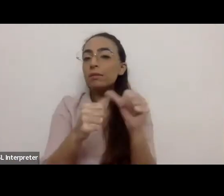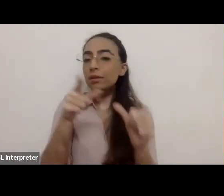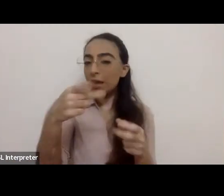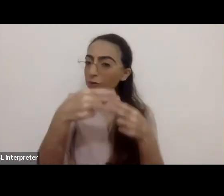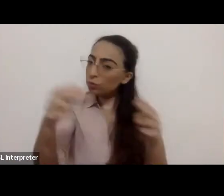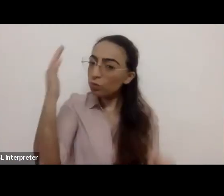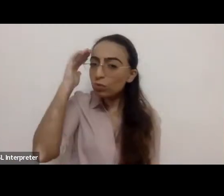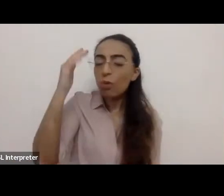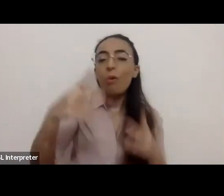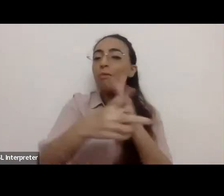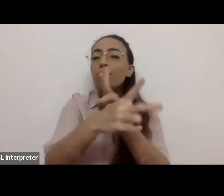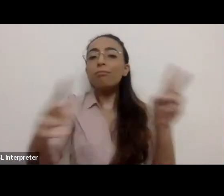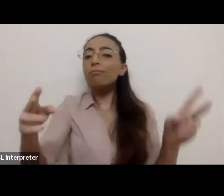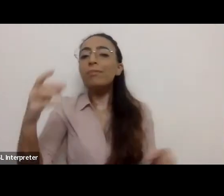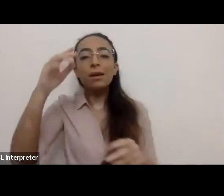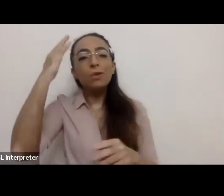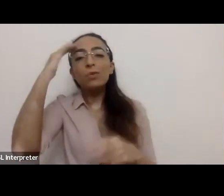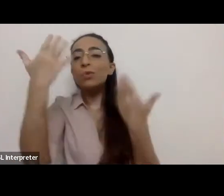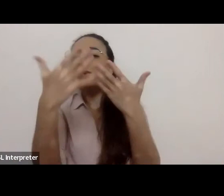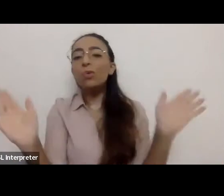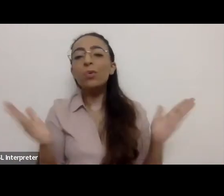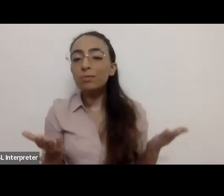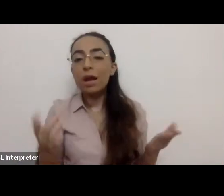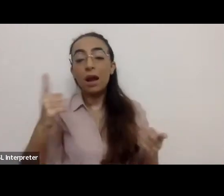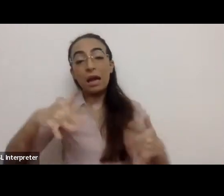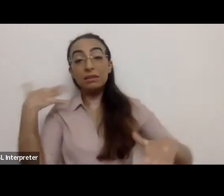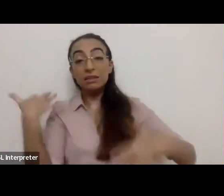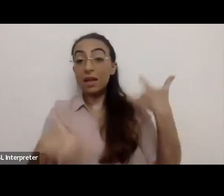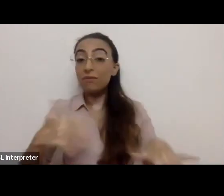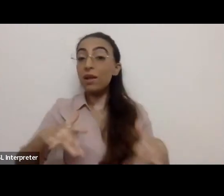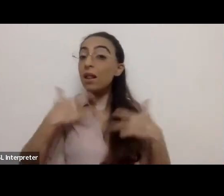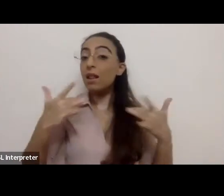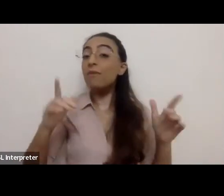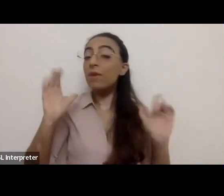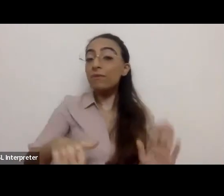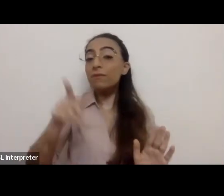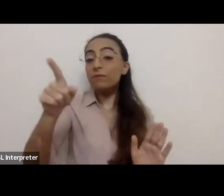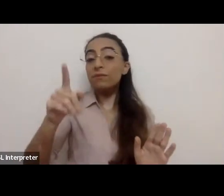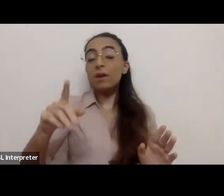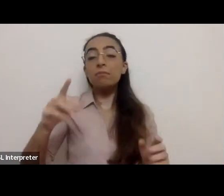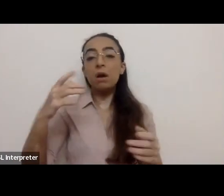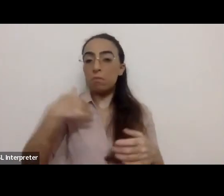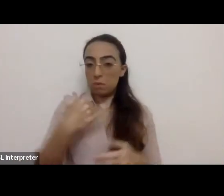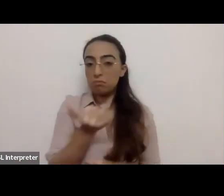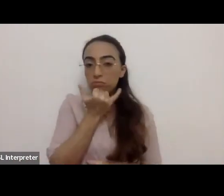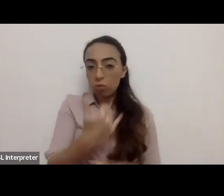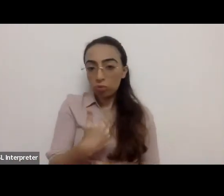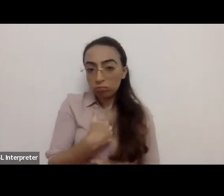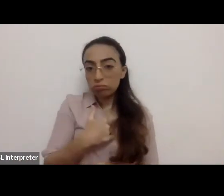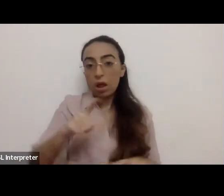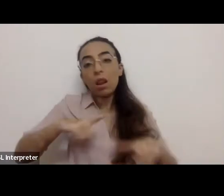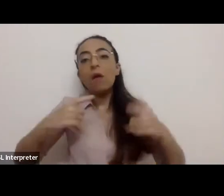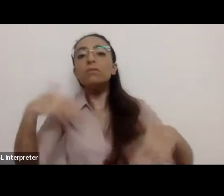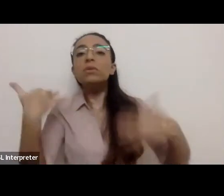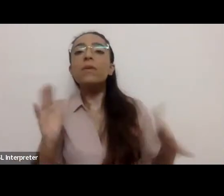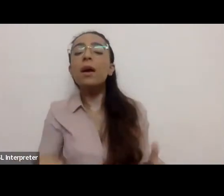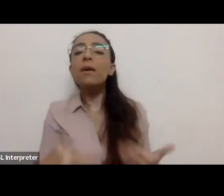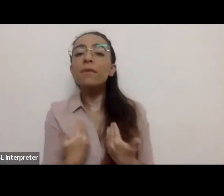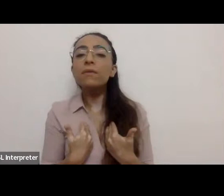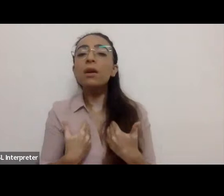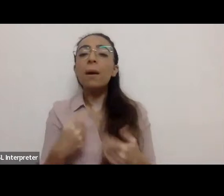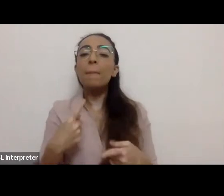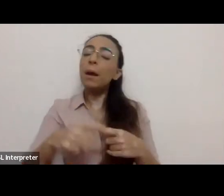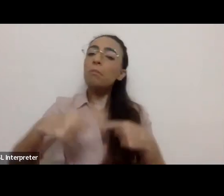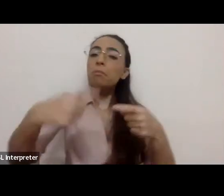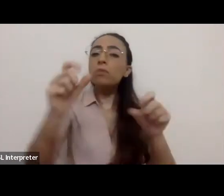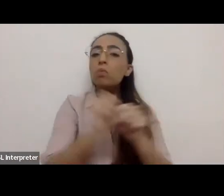the demons they were presented with for no fault of theirs. Yet they go about their